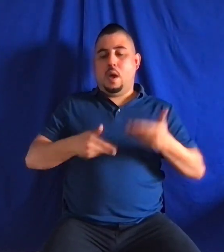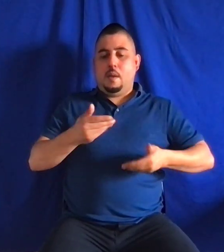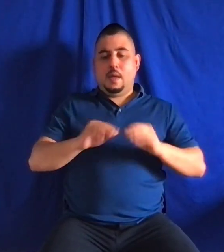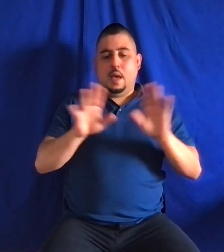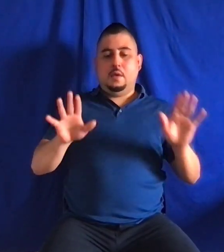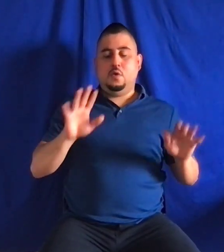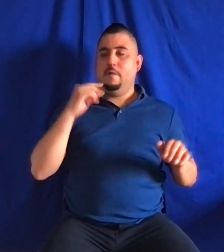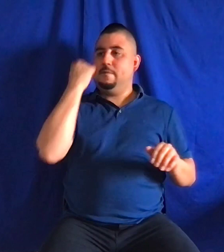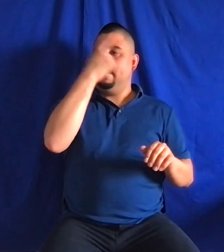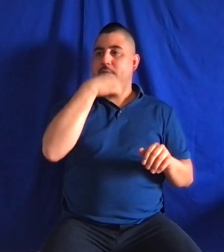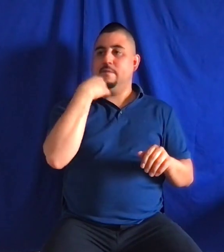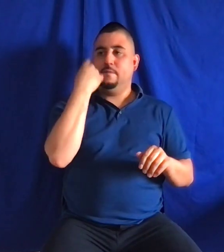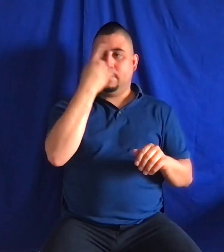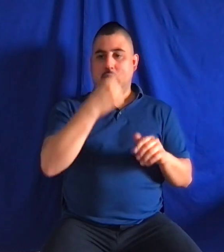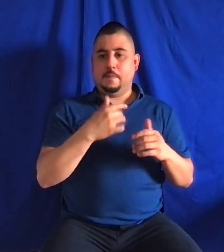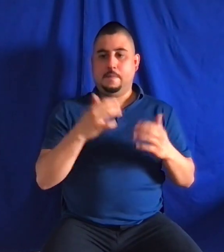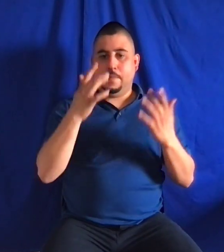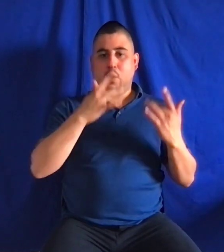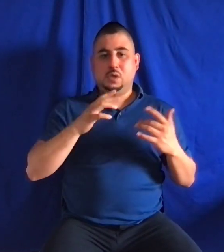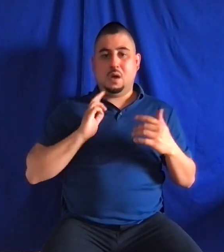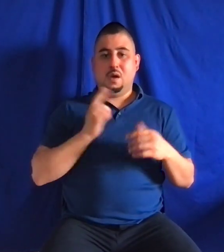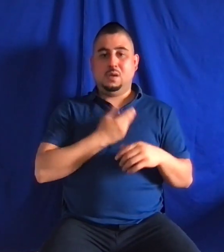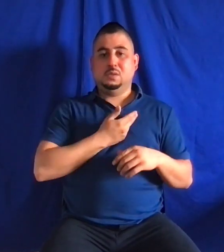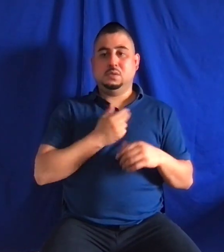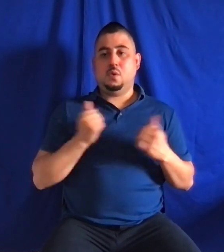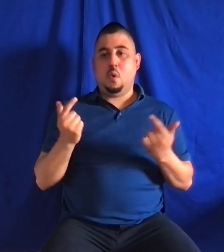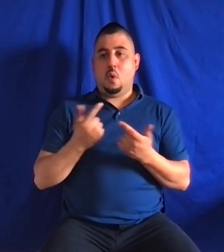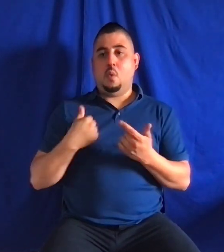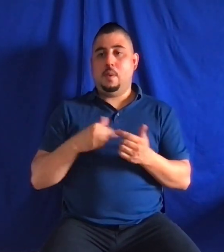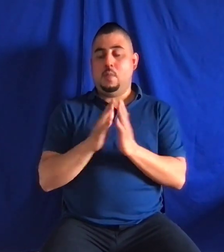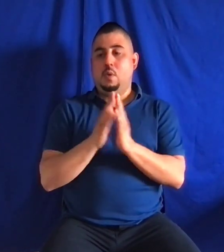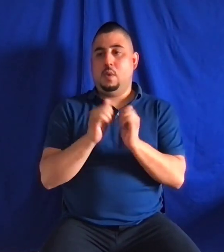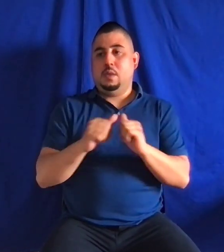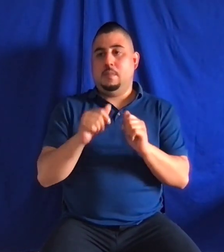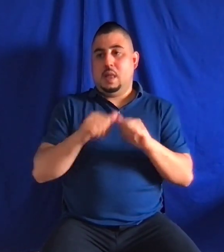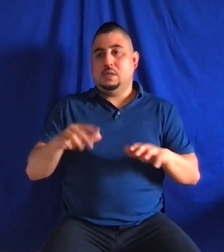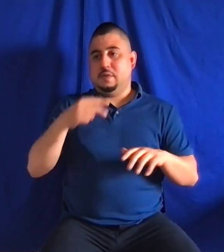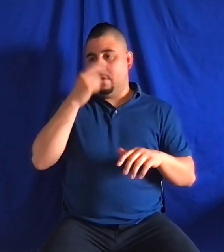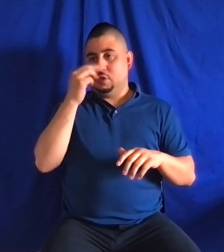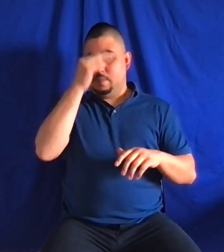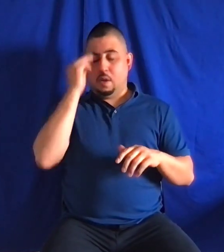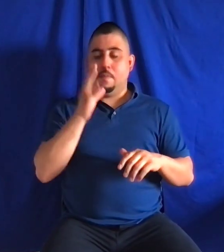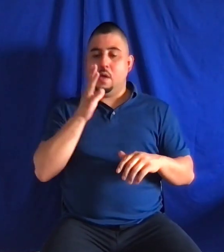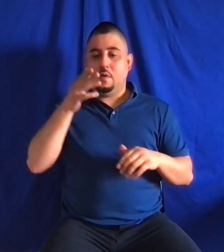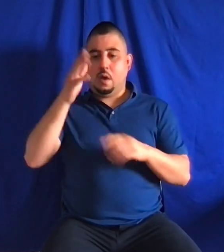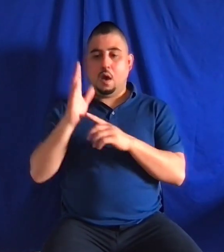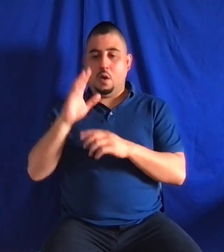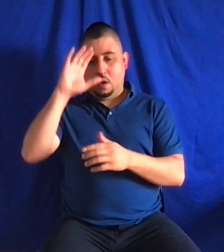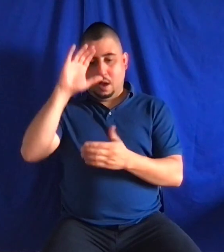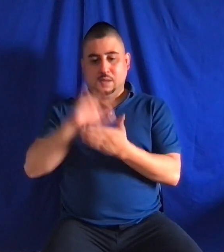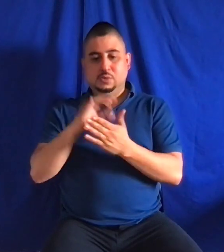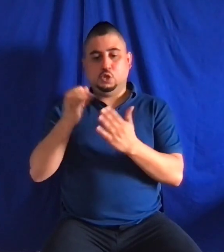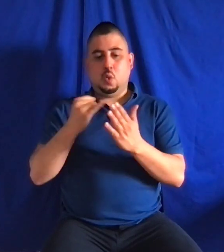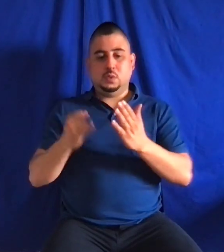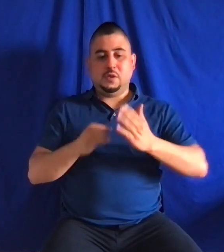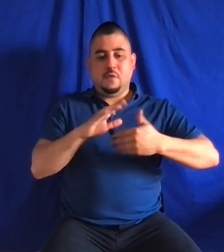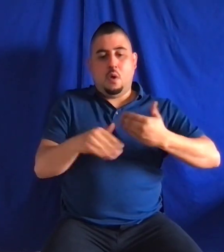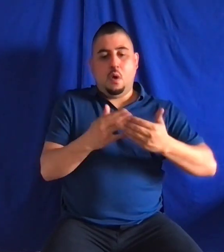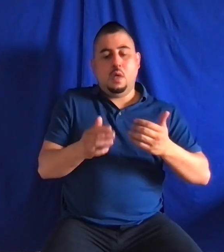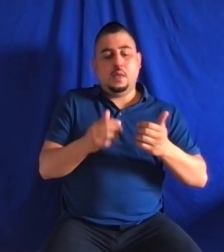light of your face. Have mercy on us all, we pray, that with the Blessed Virgin Mary, Mother of God, with Blessed Joseph, her spouse, with the blessed apostles and all